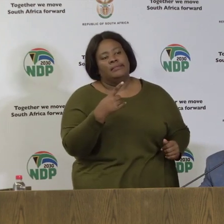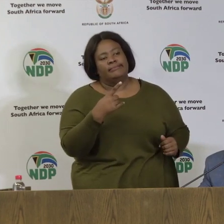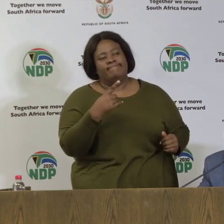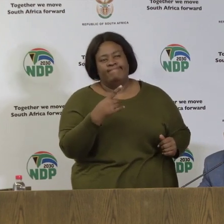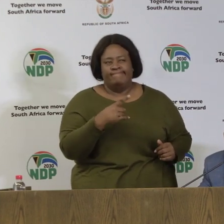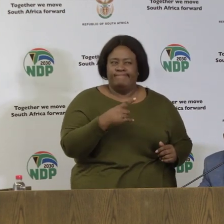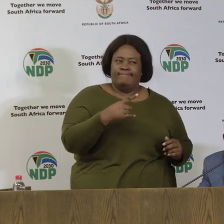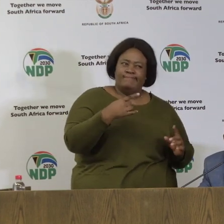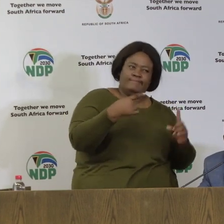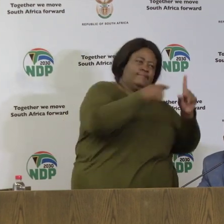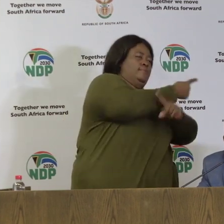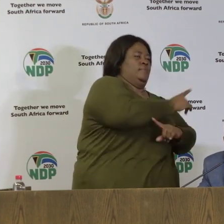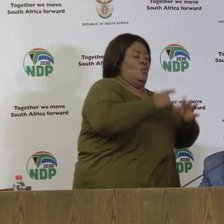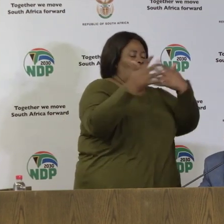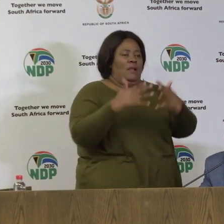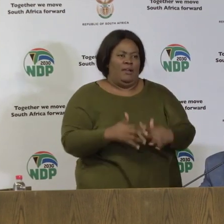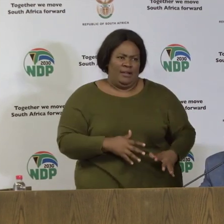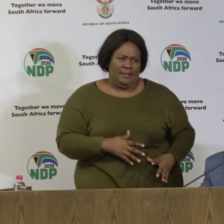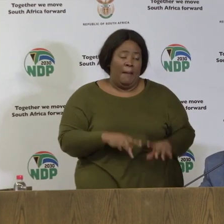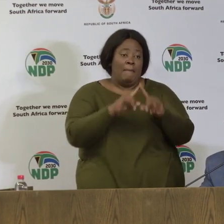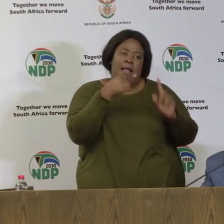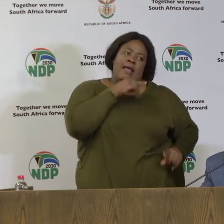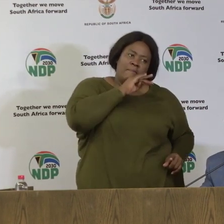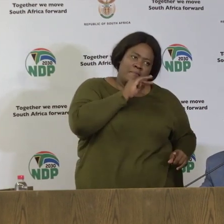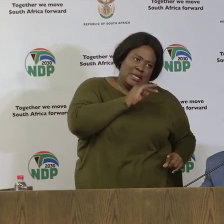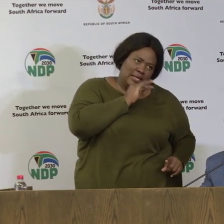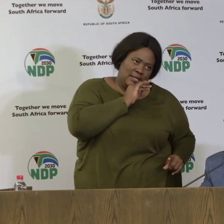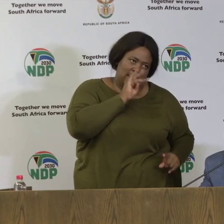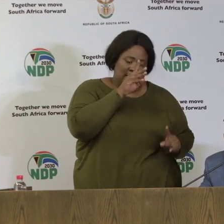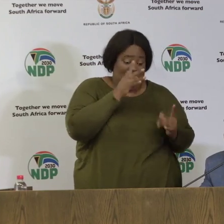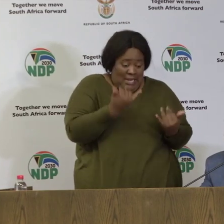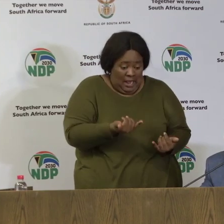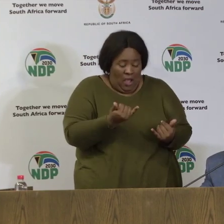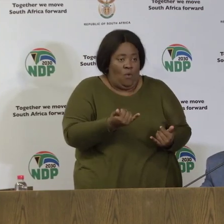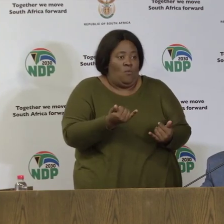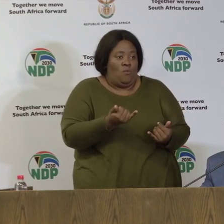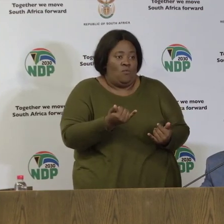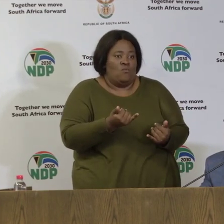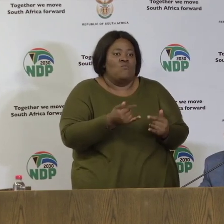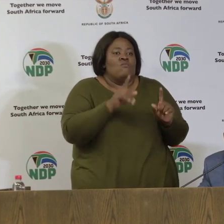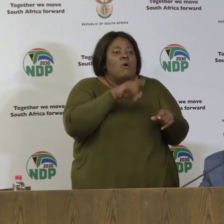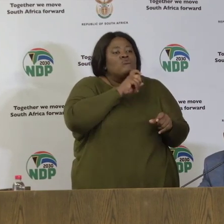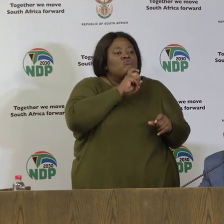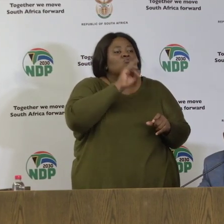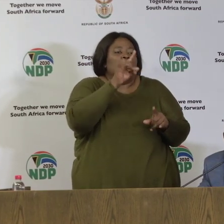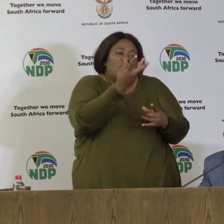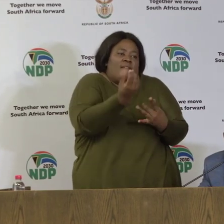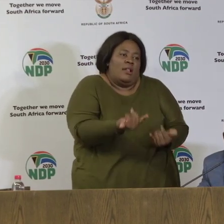Bengingaqondile lokho. Ngiqonda ukuthi ngeendlela lezi sezikhona zokusebenza asisebenze ngalo ndlela.